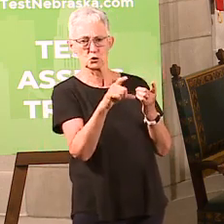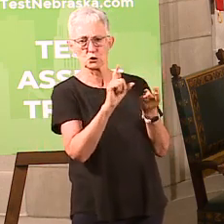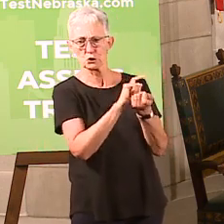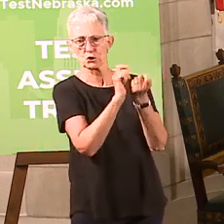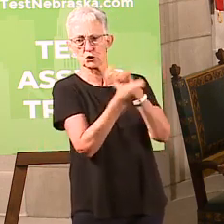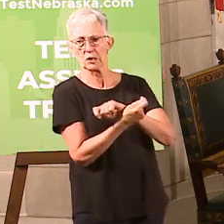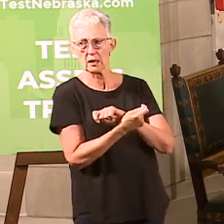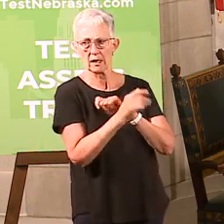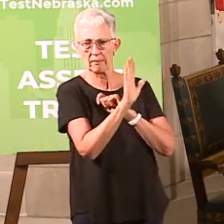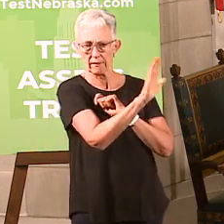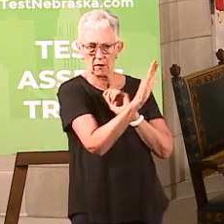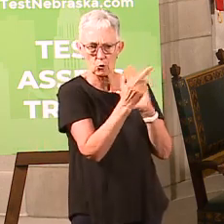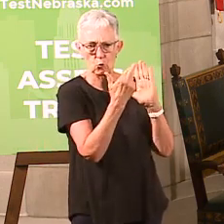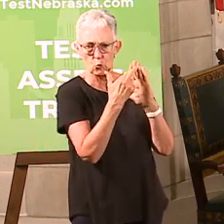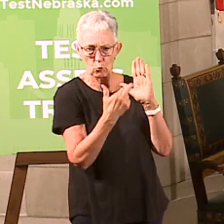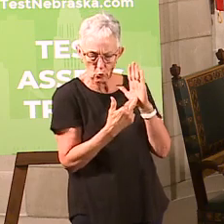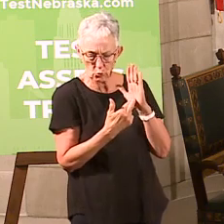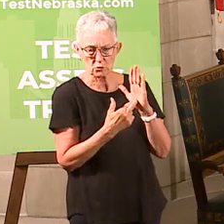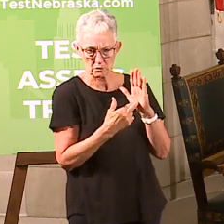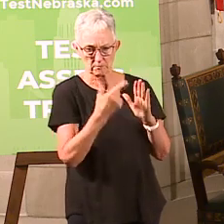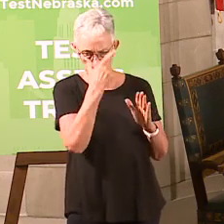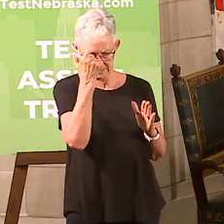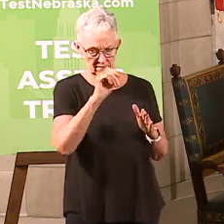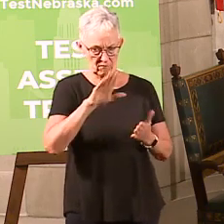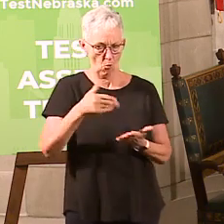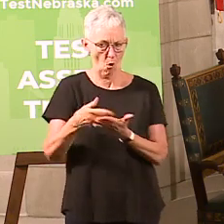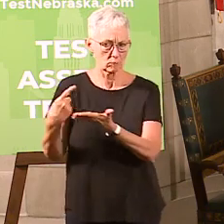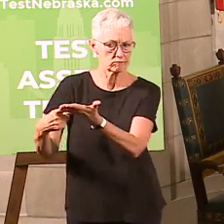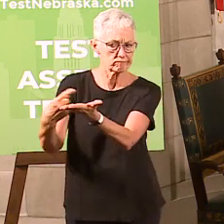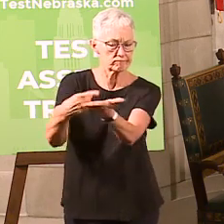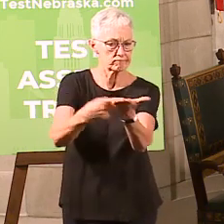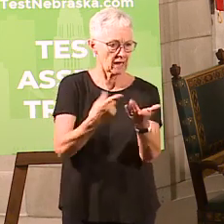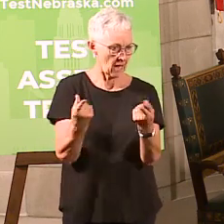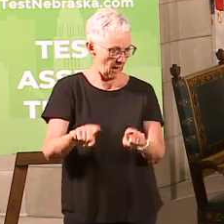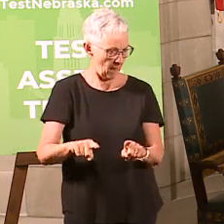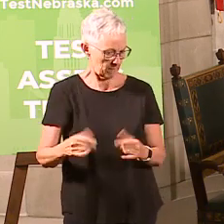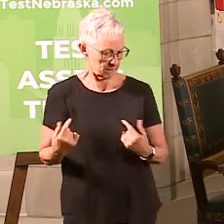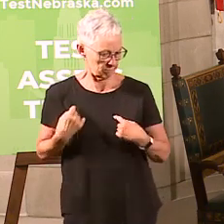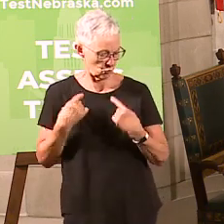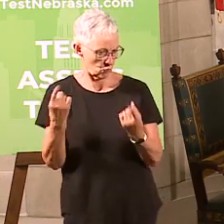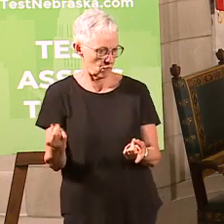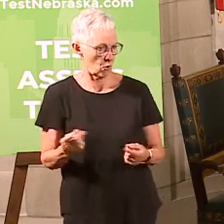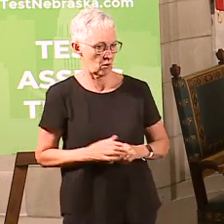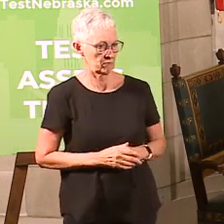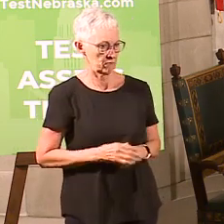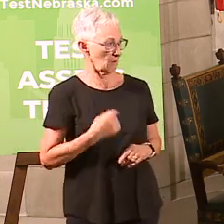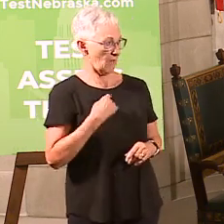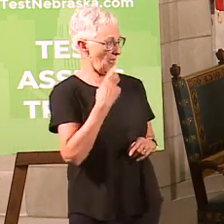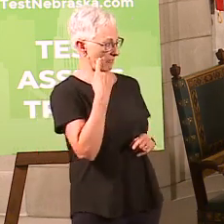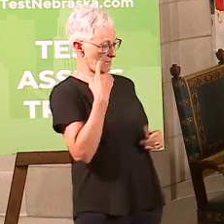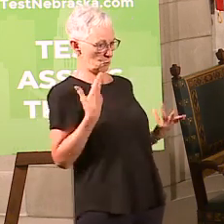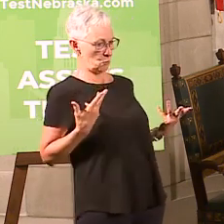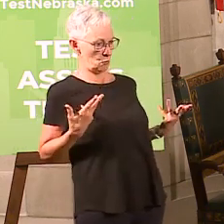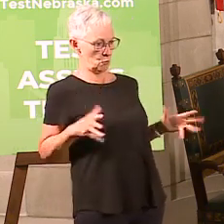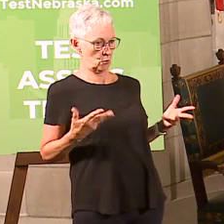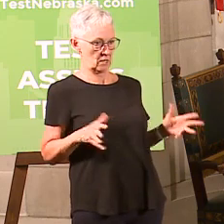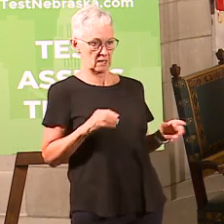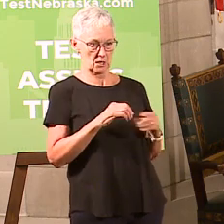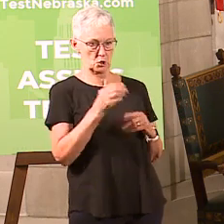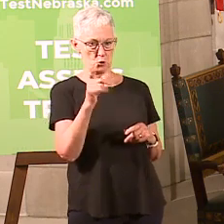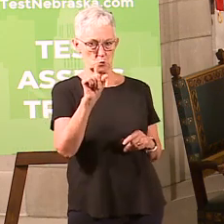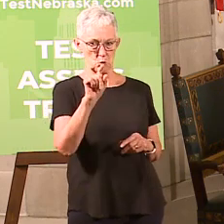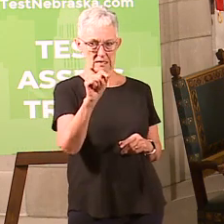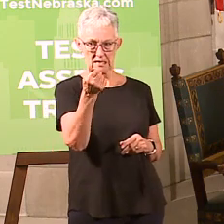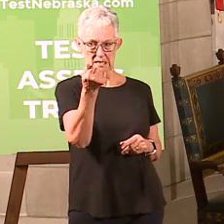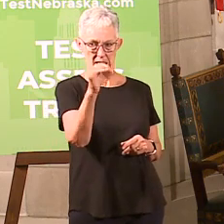hearing, listening sessions and so forth. And actually, I would say that we were ahead of the game. Let's go back to 2018 and LB 791.